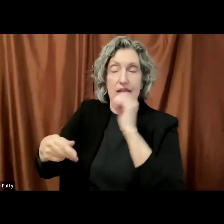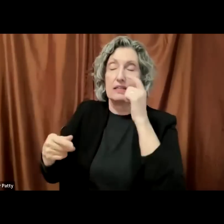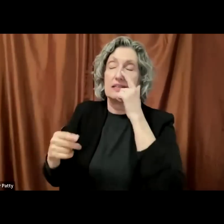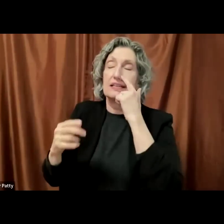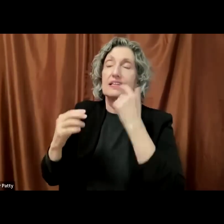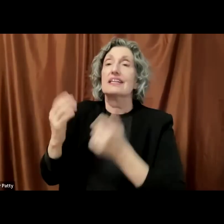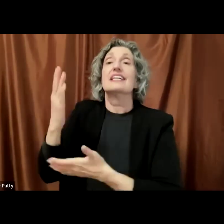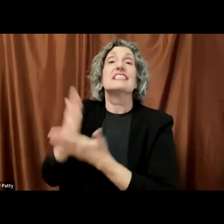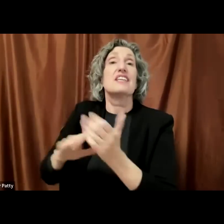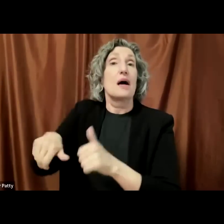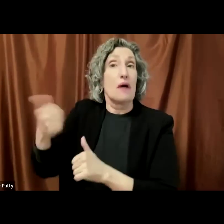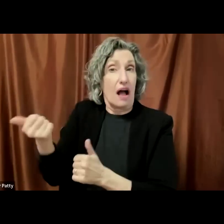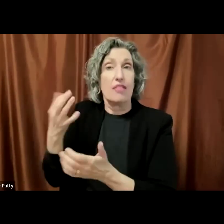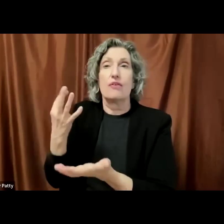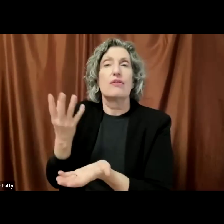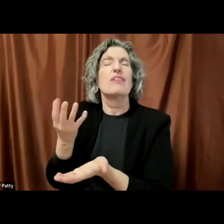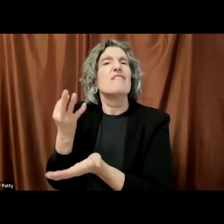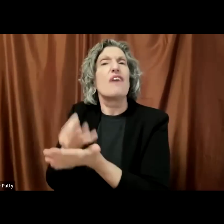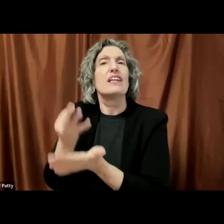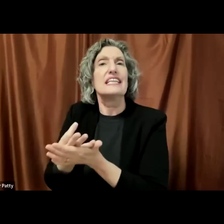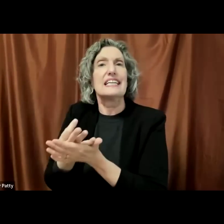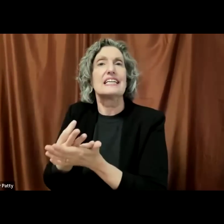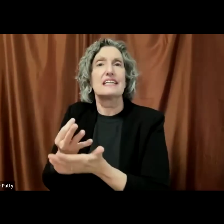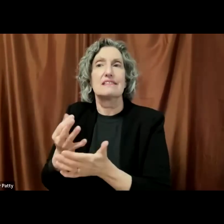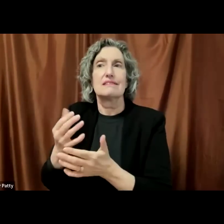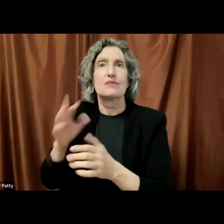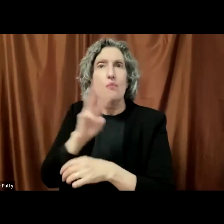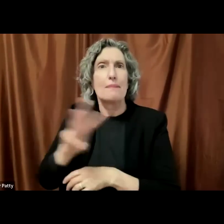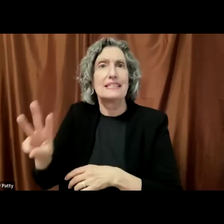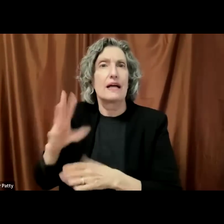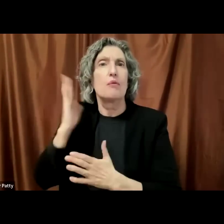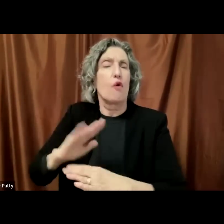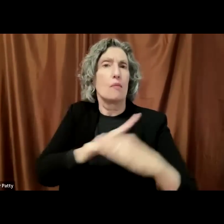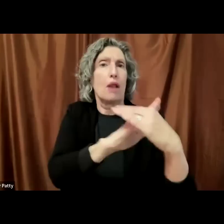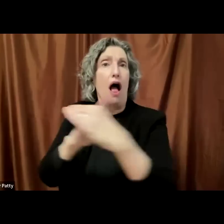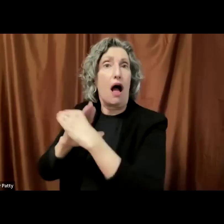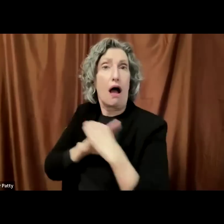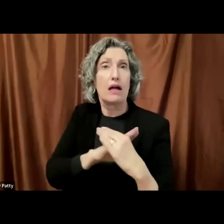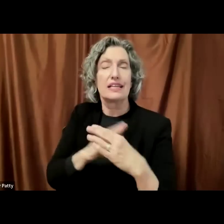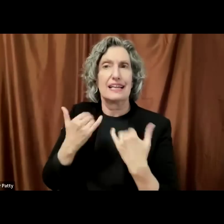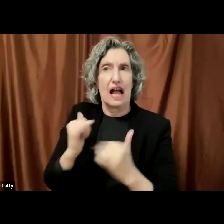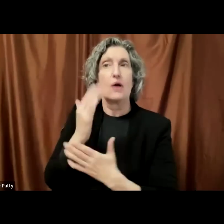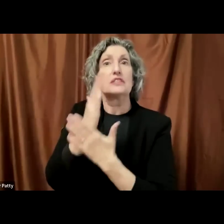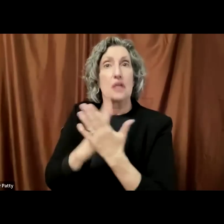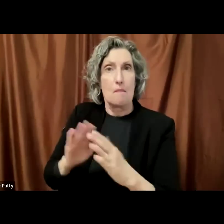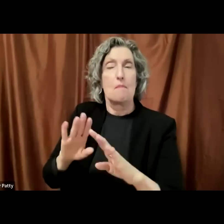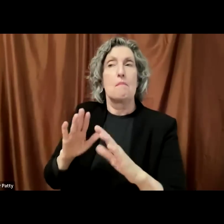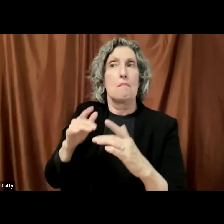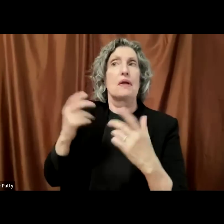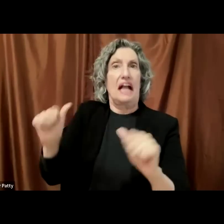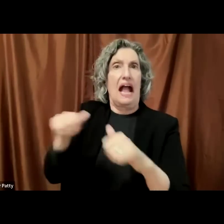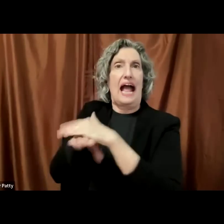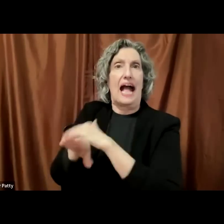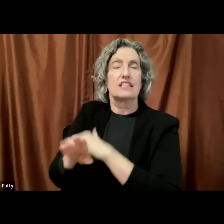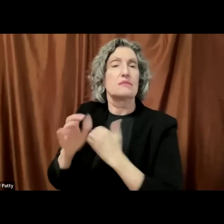were previously closed are now open, we also know that still many of you are not receiving funding and are having